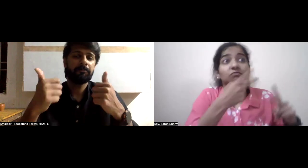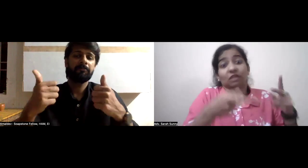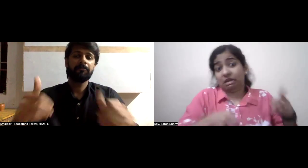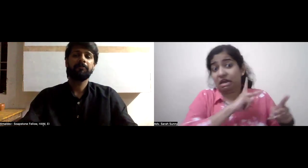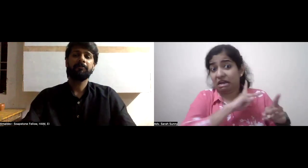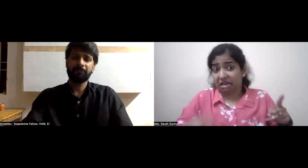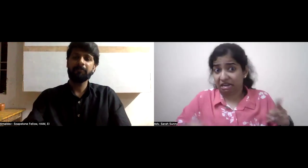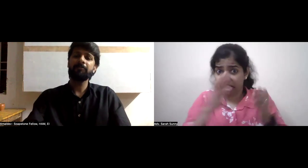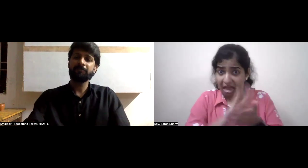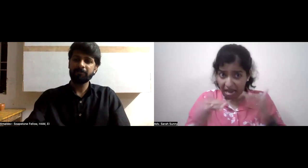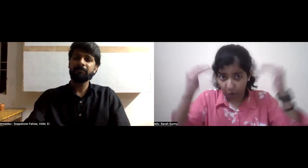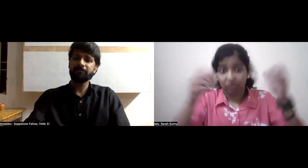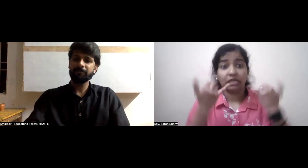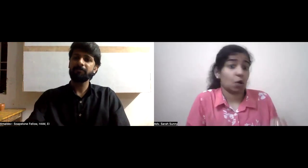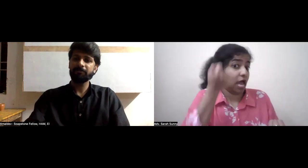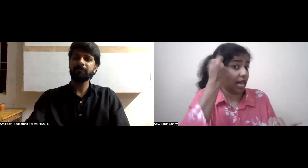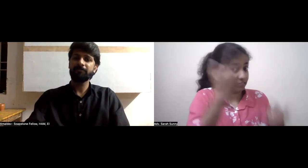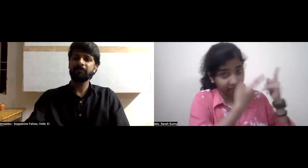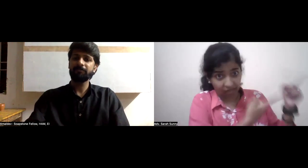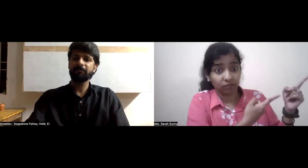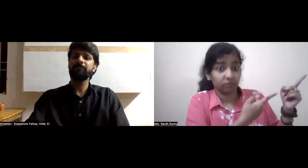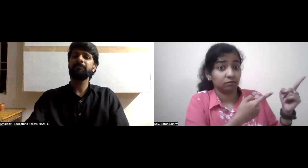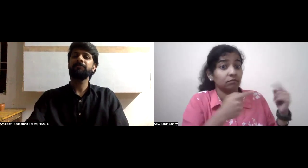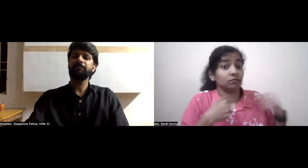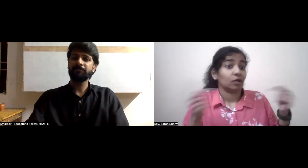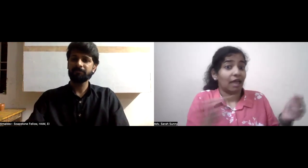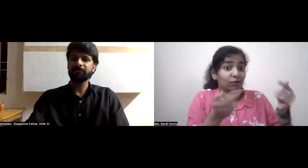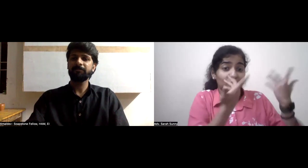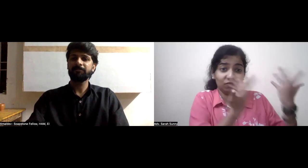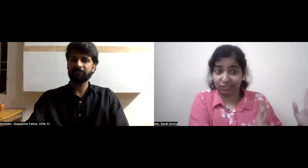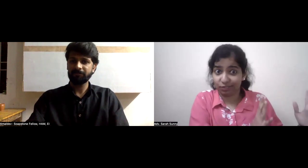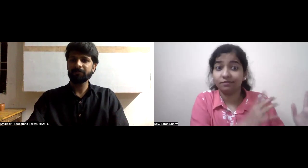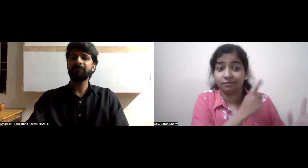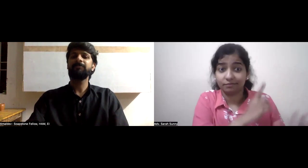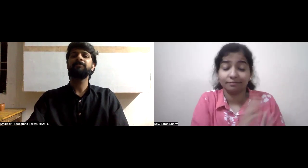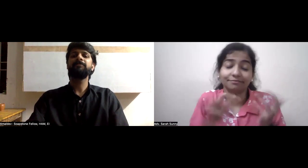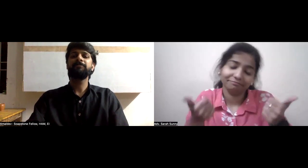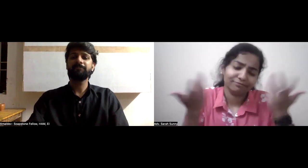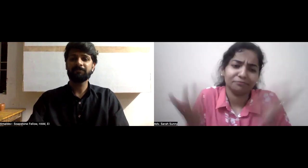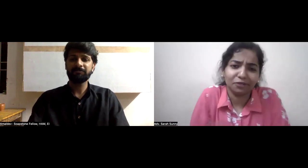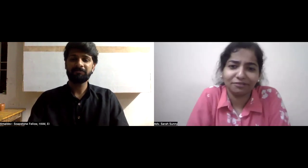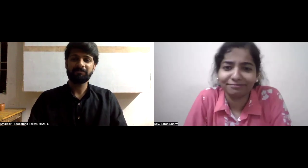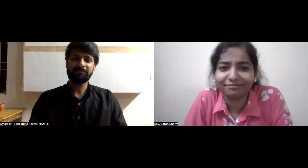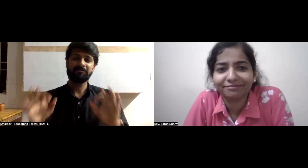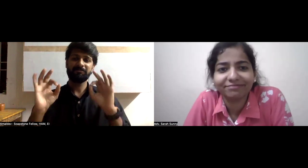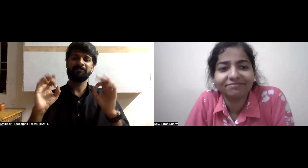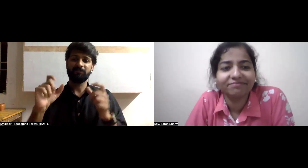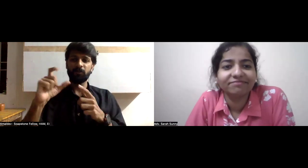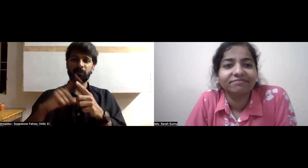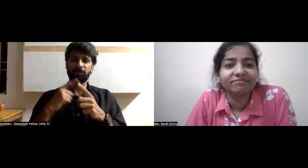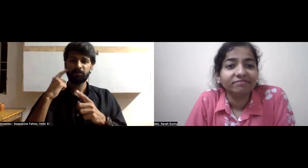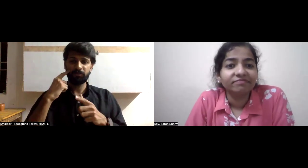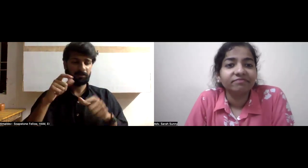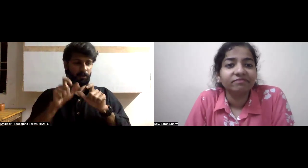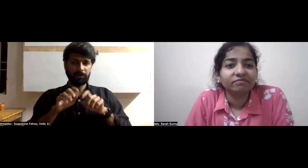And that's how it happened. So in Karnataka High Court, also, yes, now they've accepted, and I've